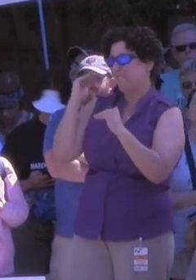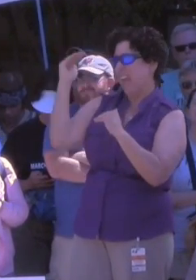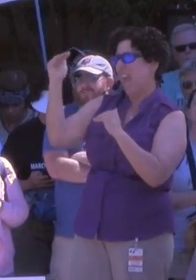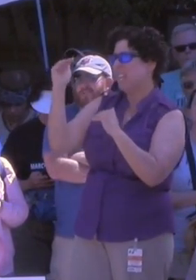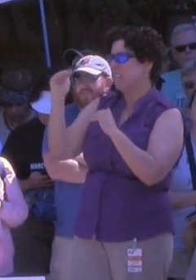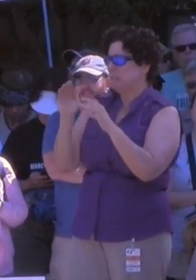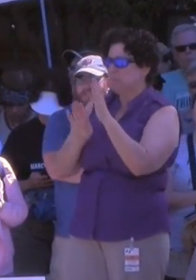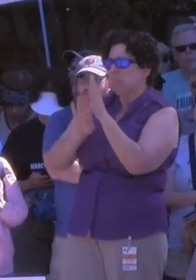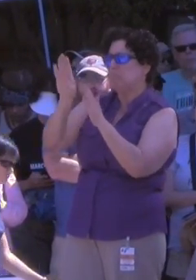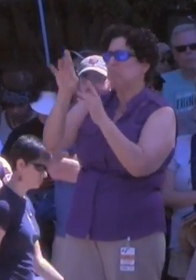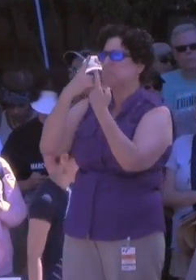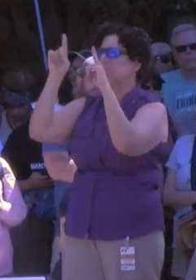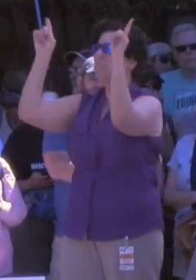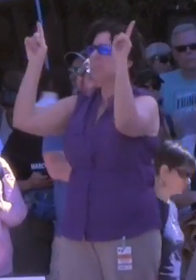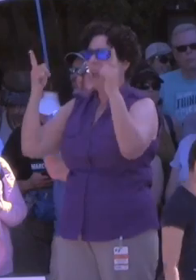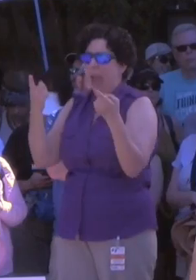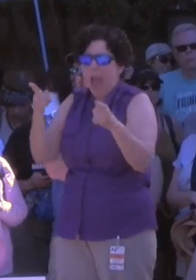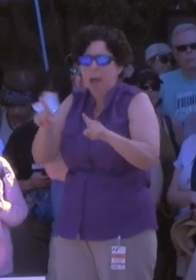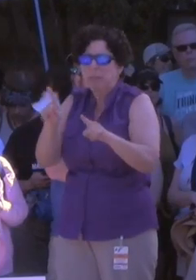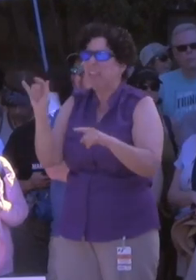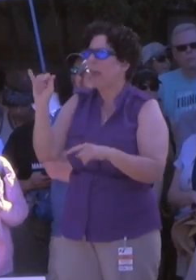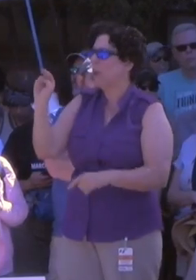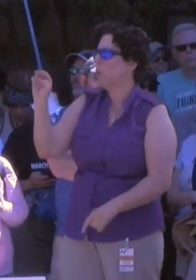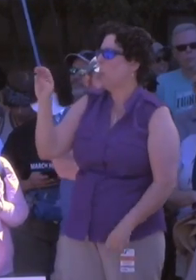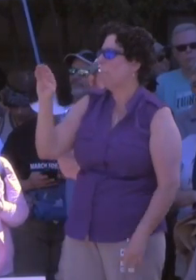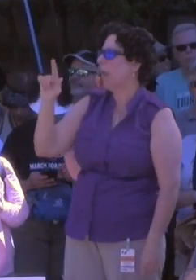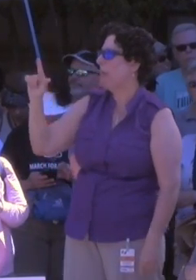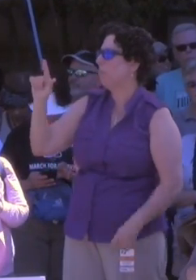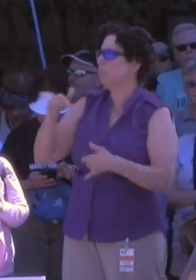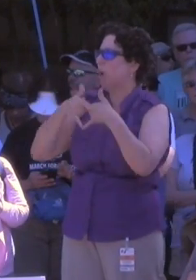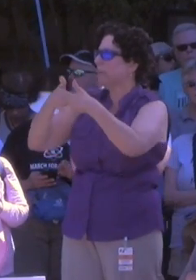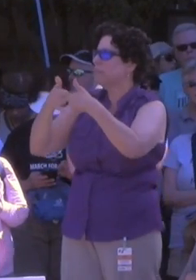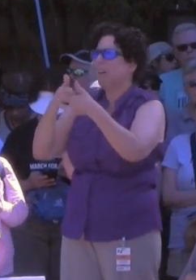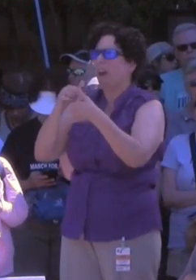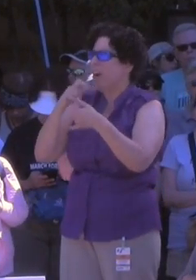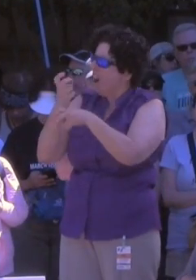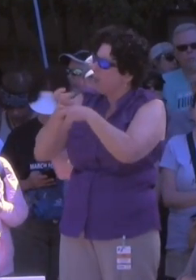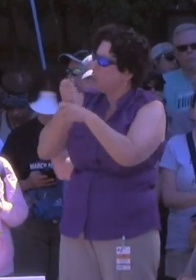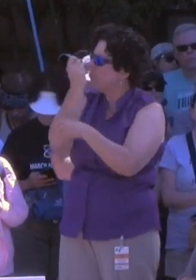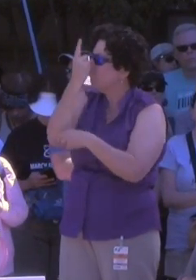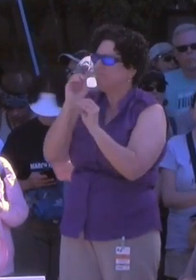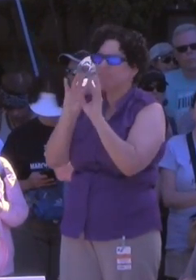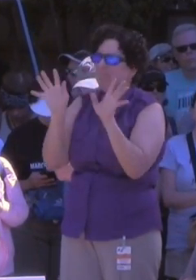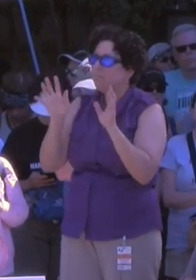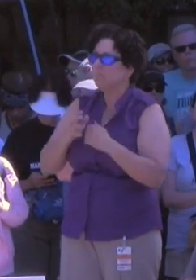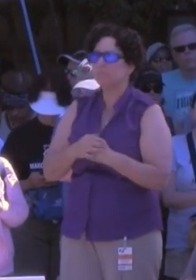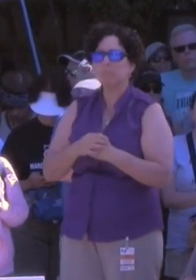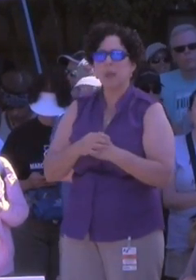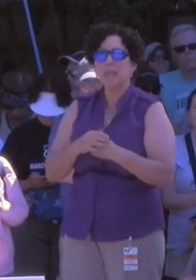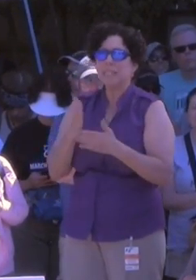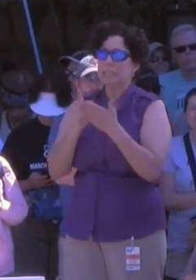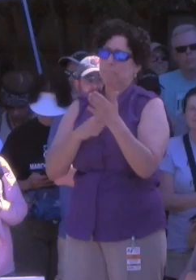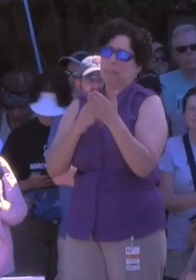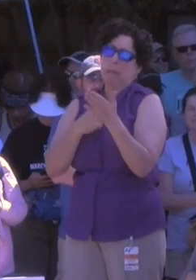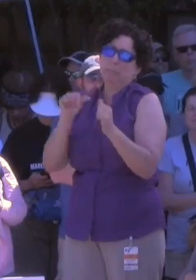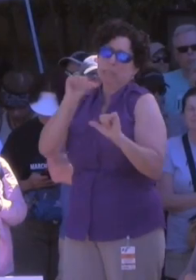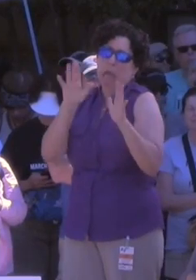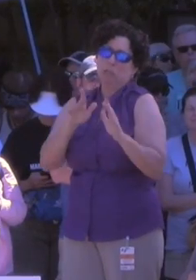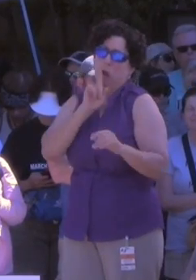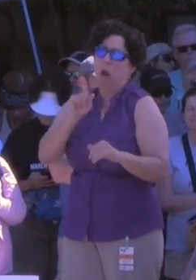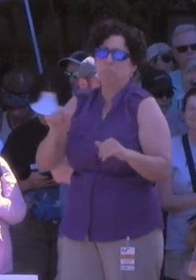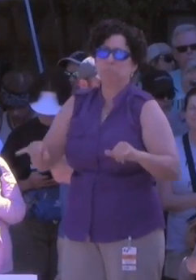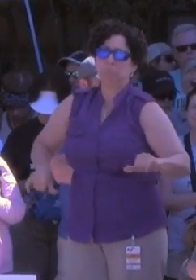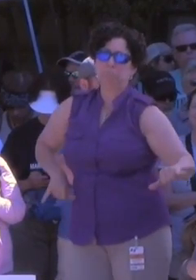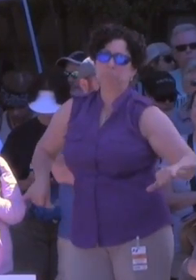like Nobel Prizes, are often hard to understand. And by the way, scientists can occasionally be arrogant about what they think they